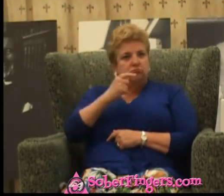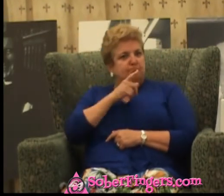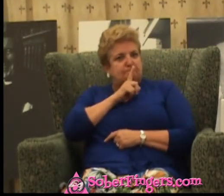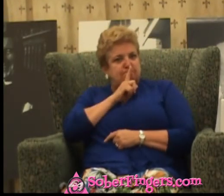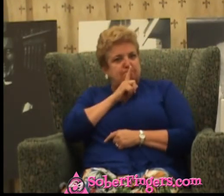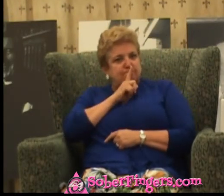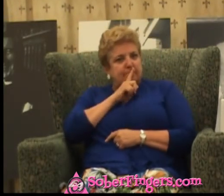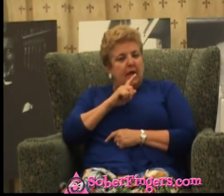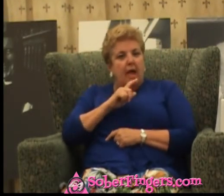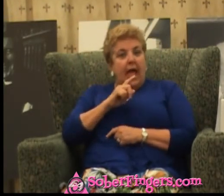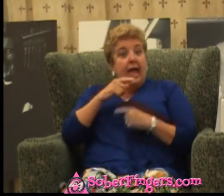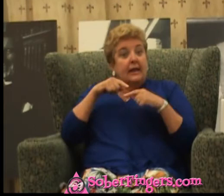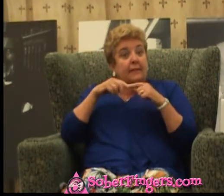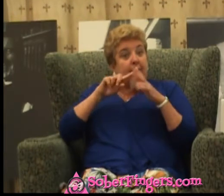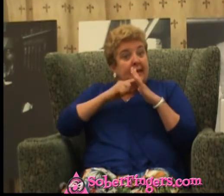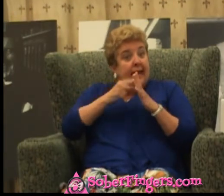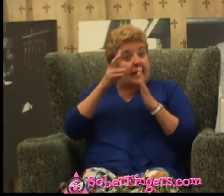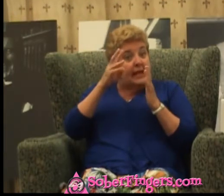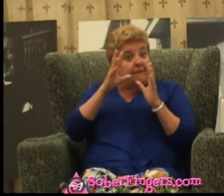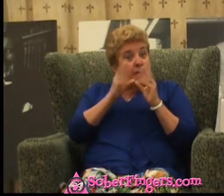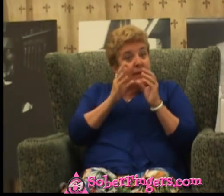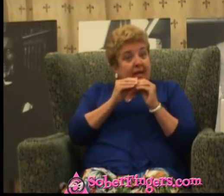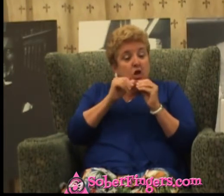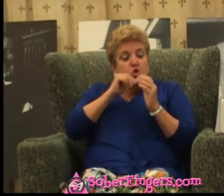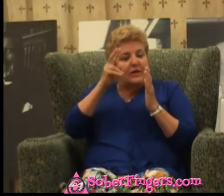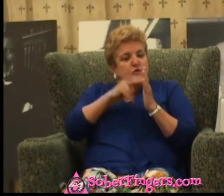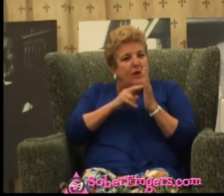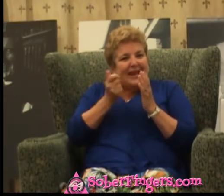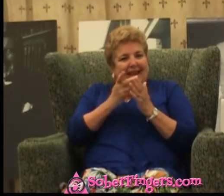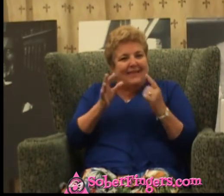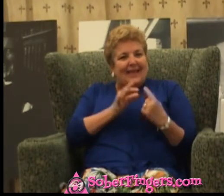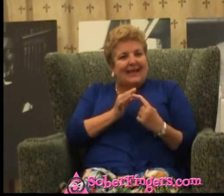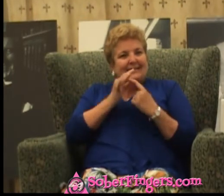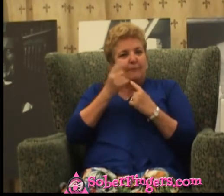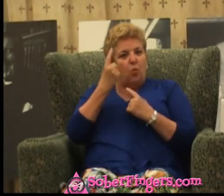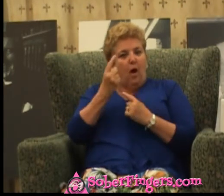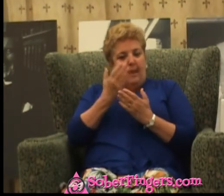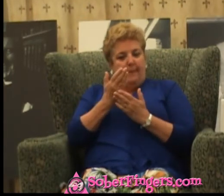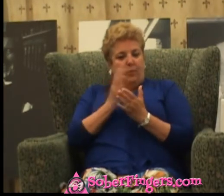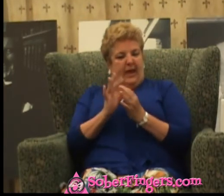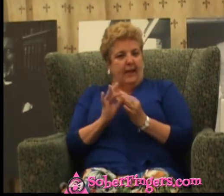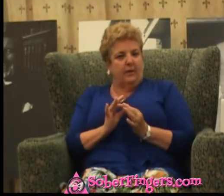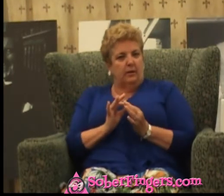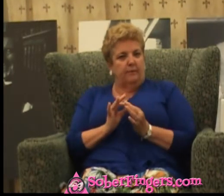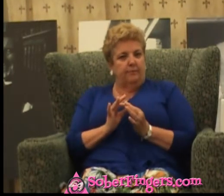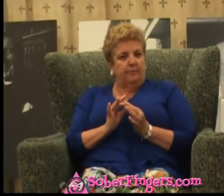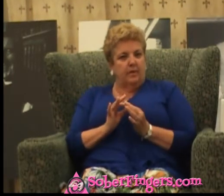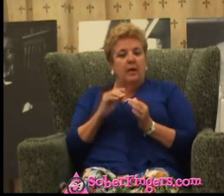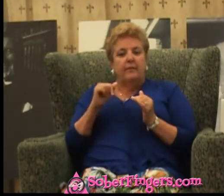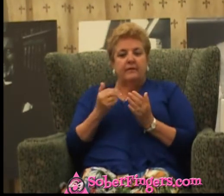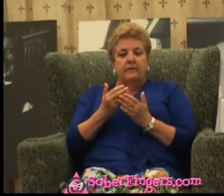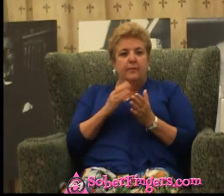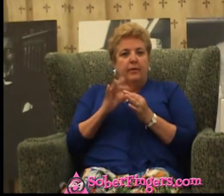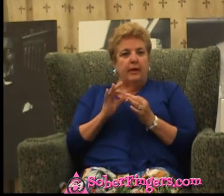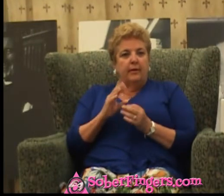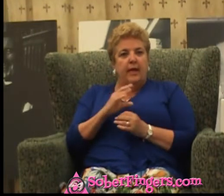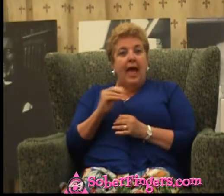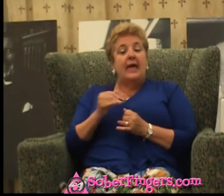anything at the beginning of the meeting except the preamble. So the speaker got up and he went, well, here's the preamble, oh, and the Serenity Prayer, and the Serenity Prayer, and